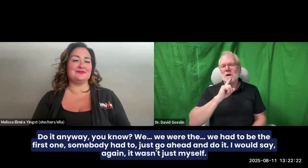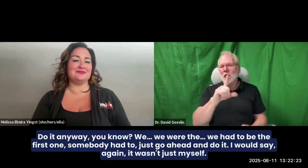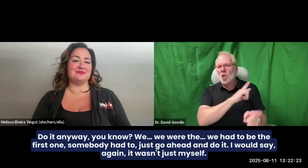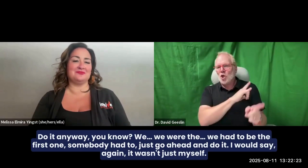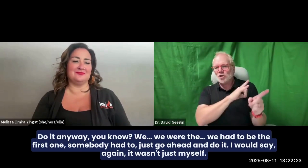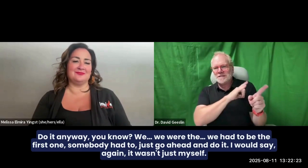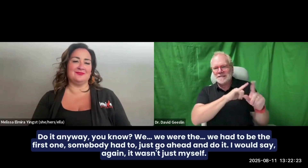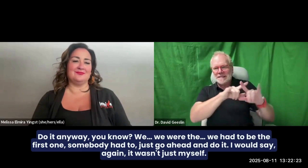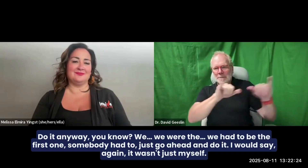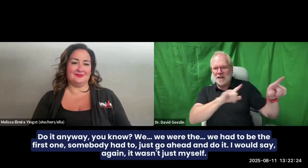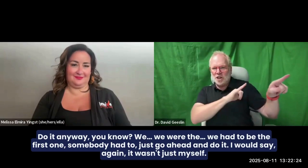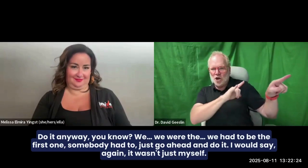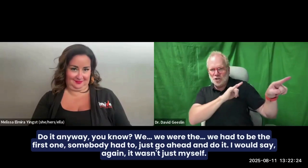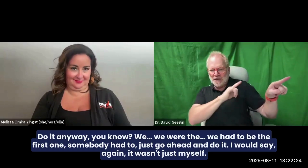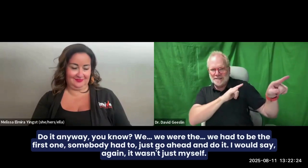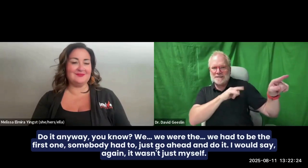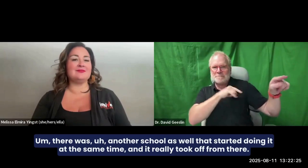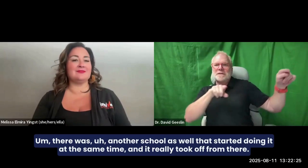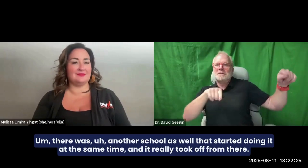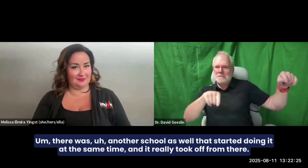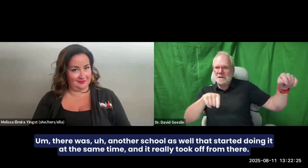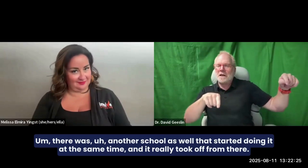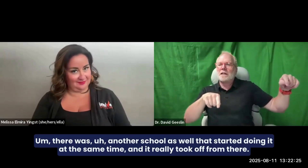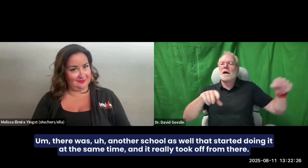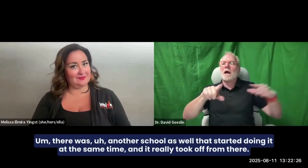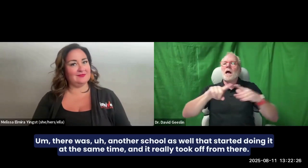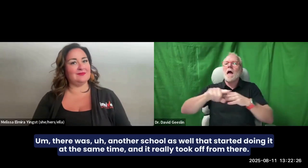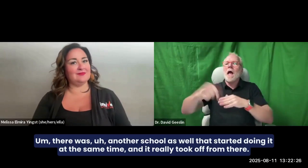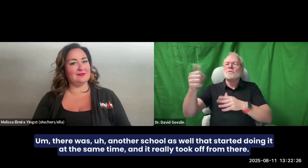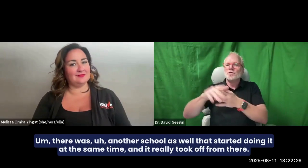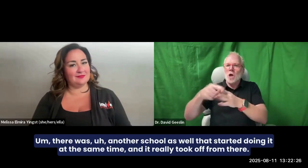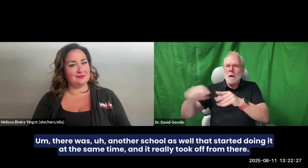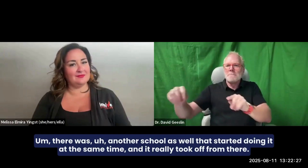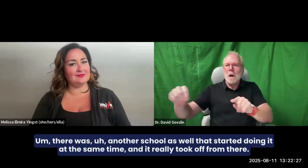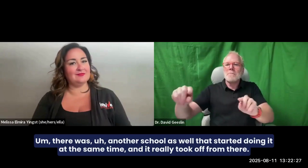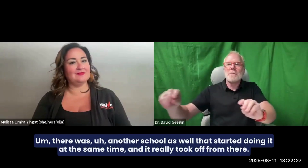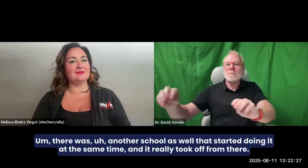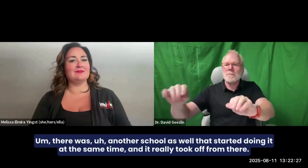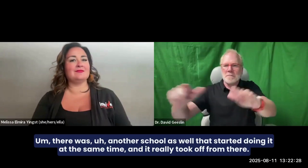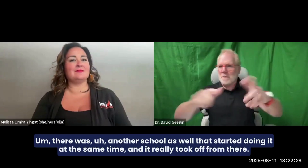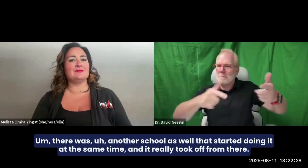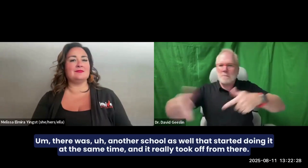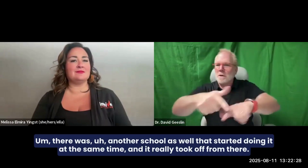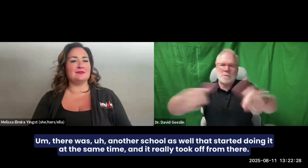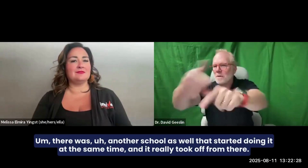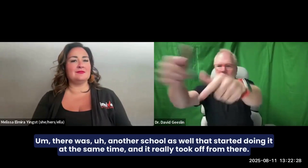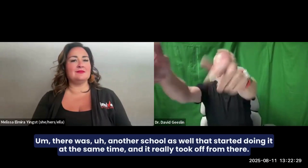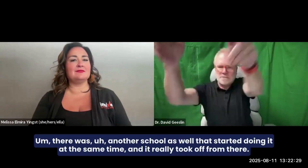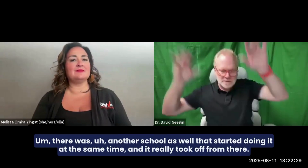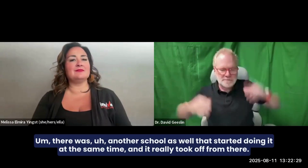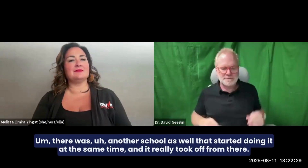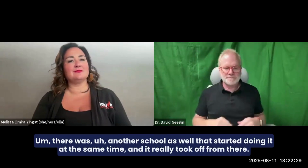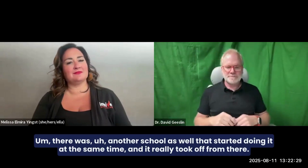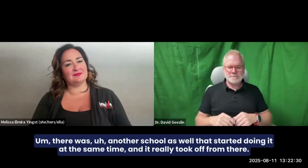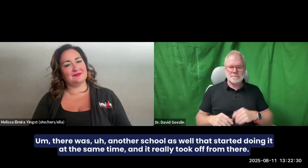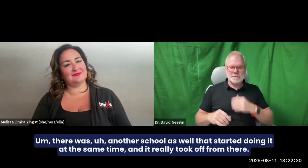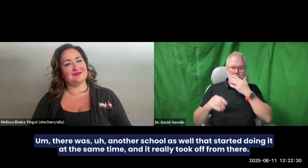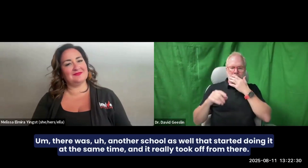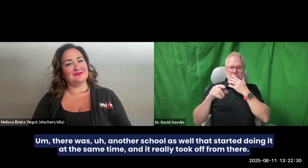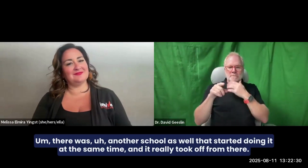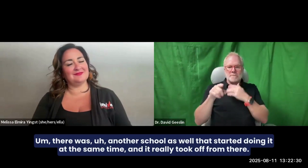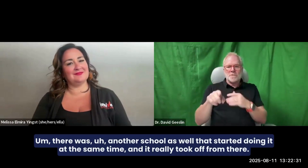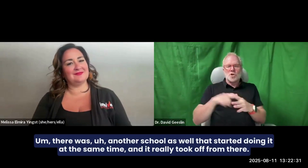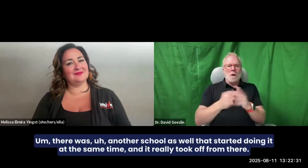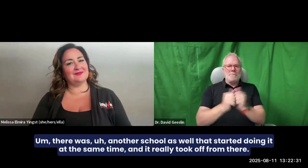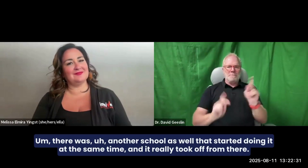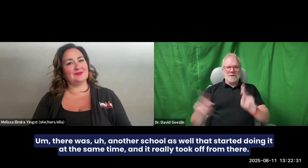it. I would say again, it wasn't just myself. There was another school as well that started doing it at the same time, and it